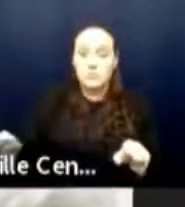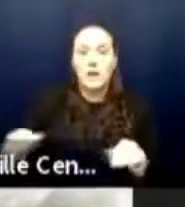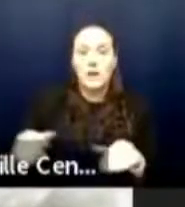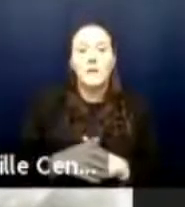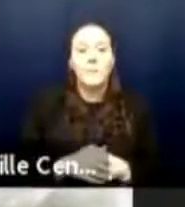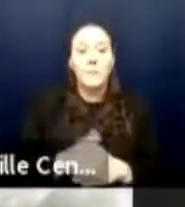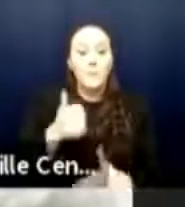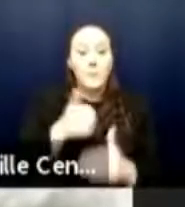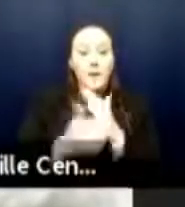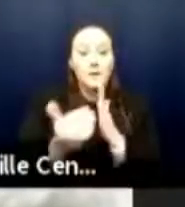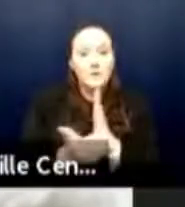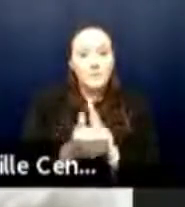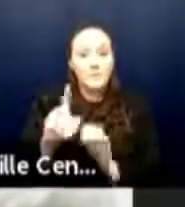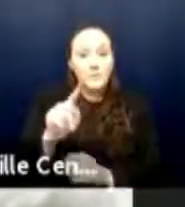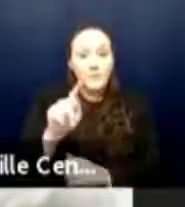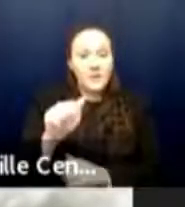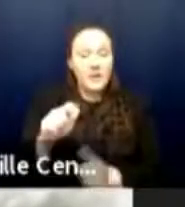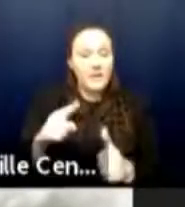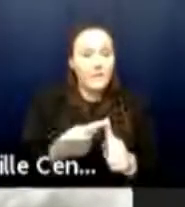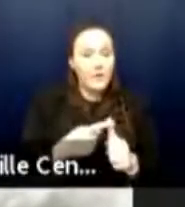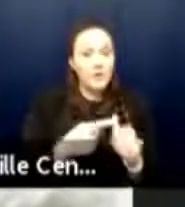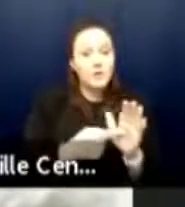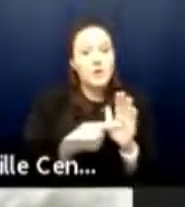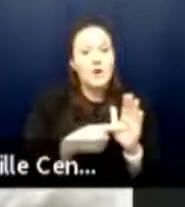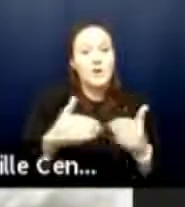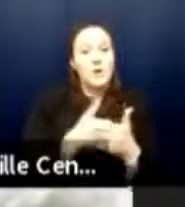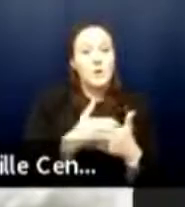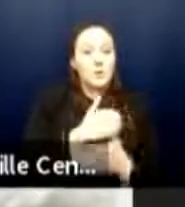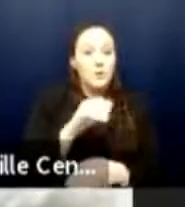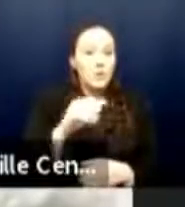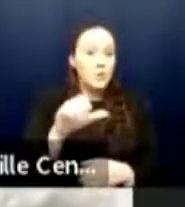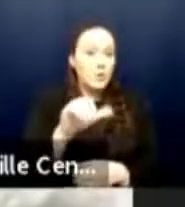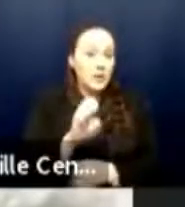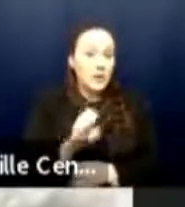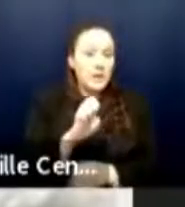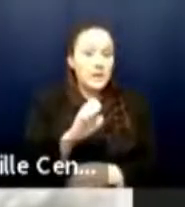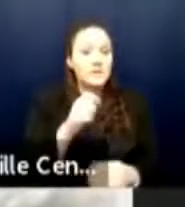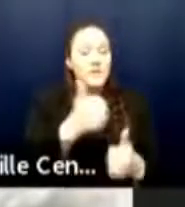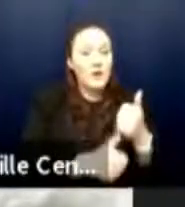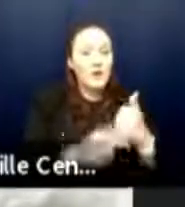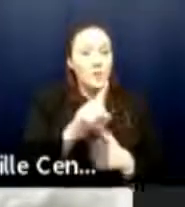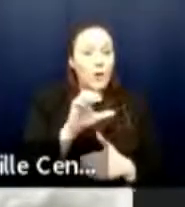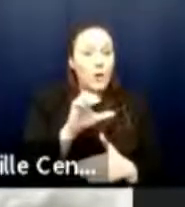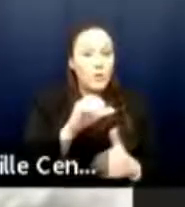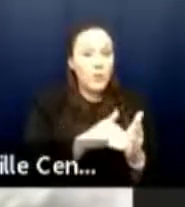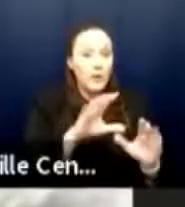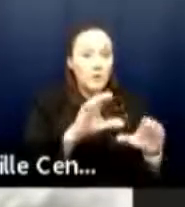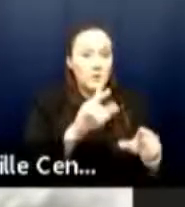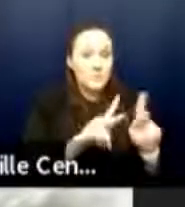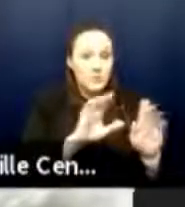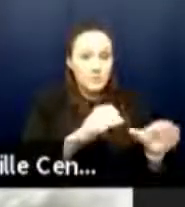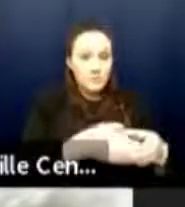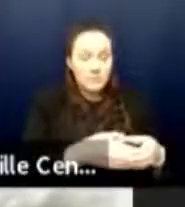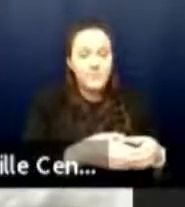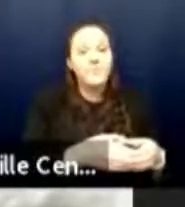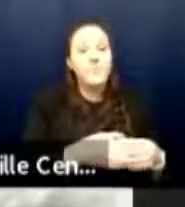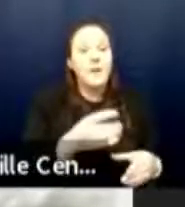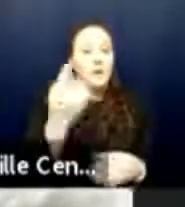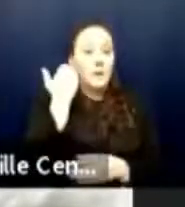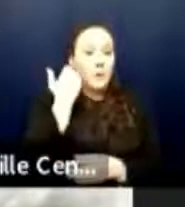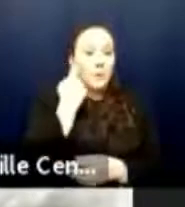section, the first chart shows new daily COVID cases per 100,000 population. As of Wednesday, our 14-day